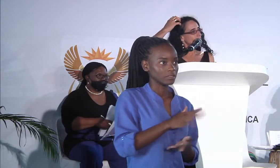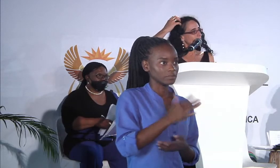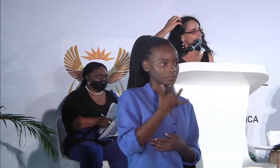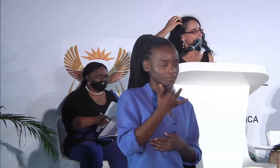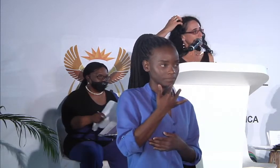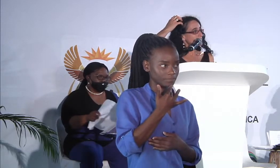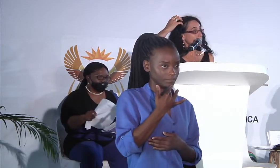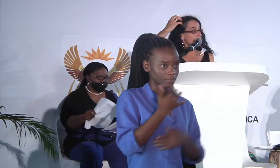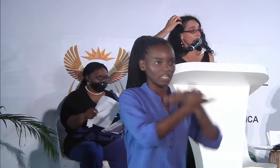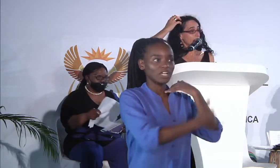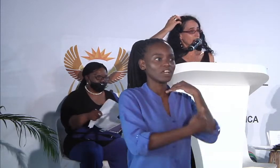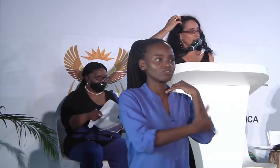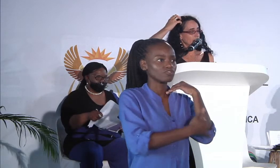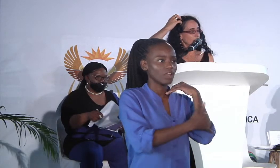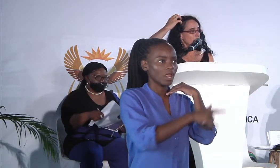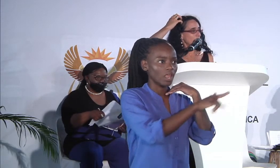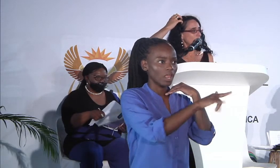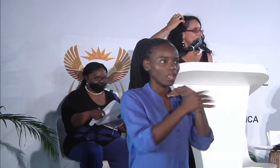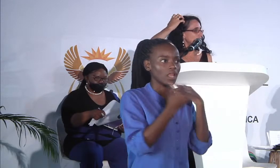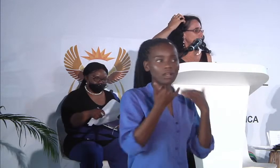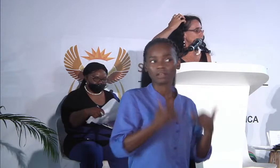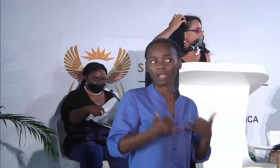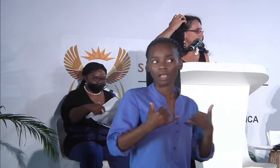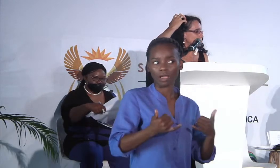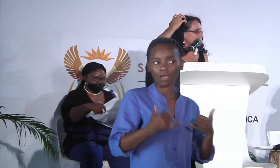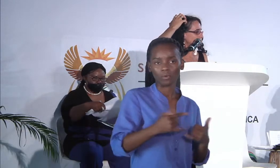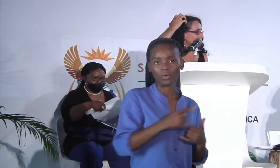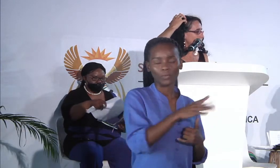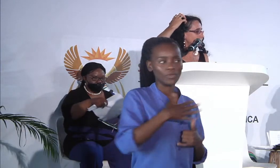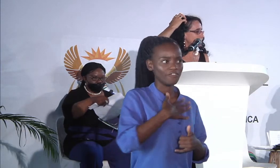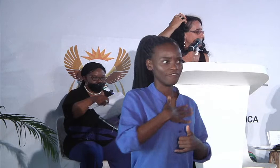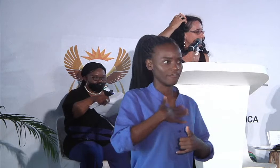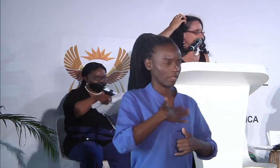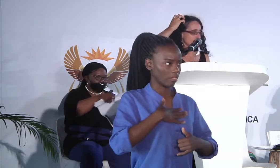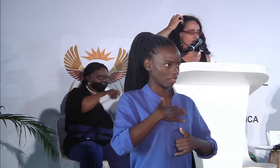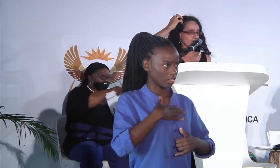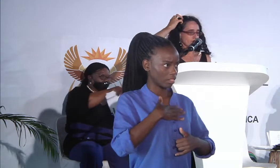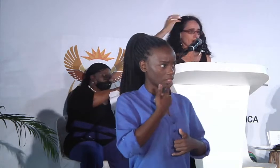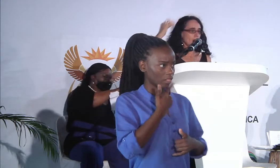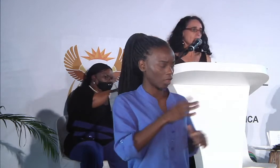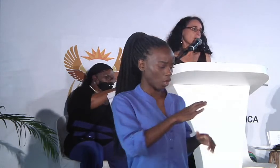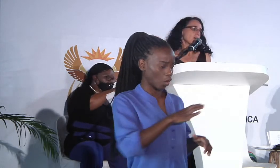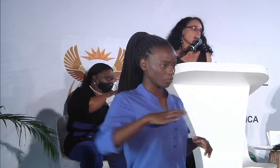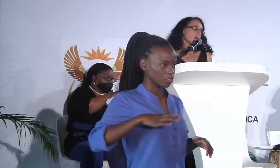a little bit despairing when we watch the Zondo Commission in particular.